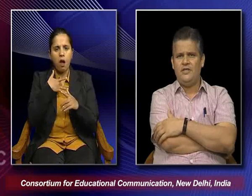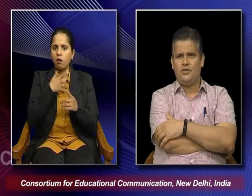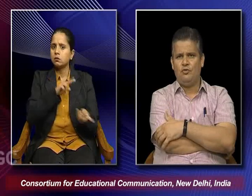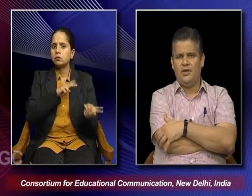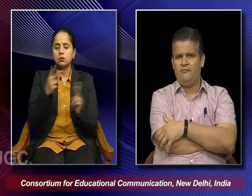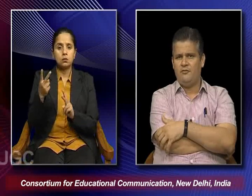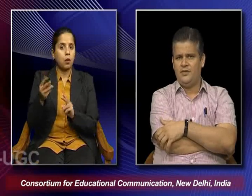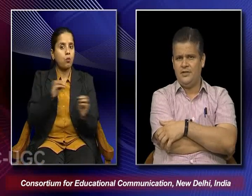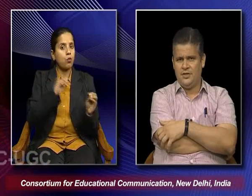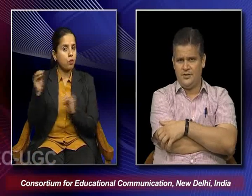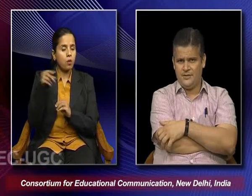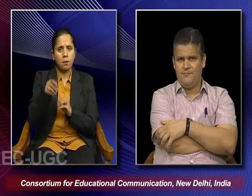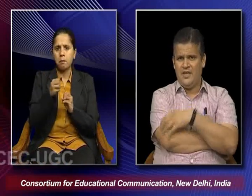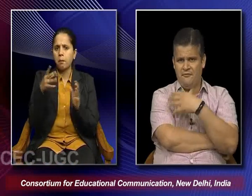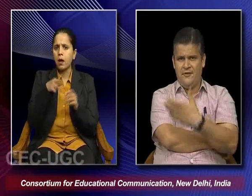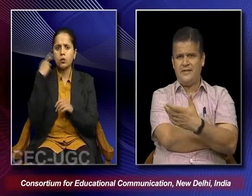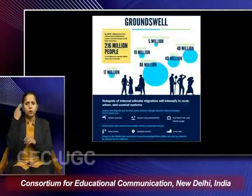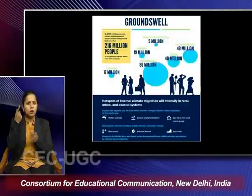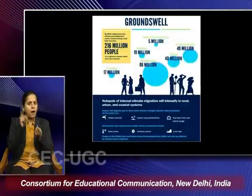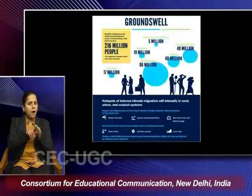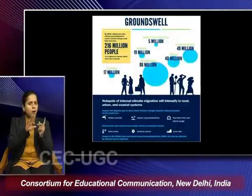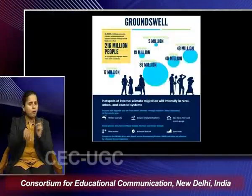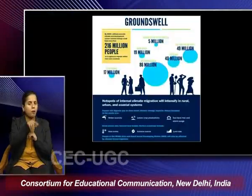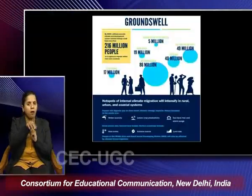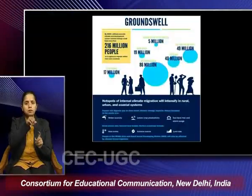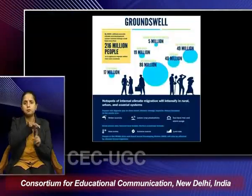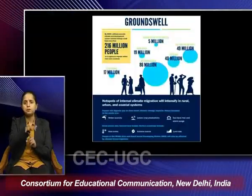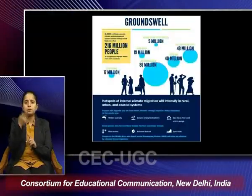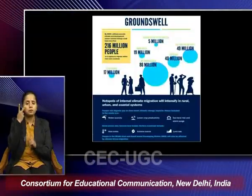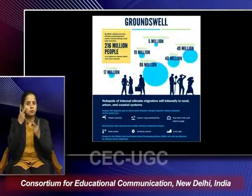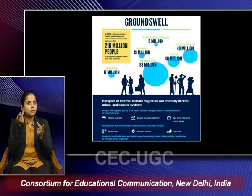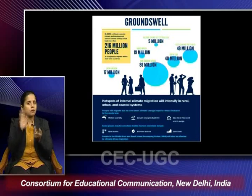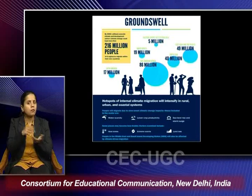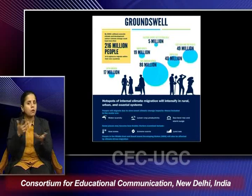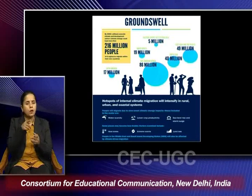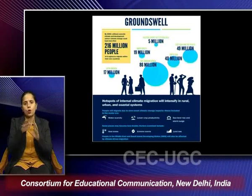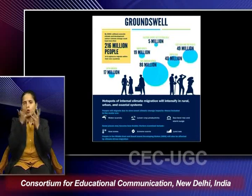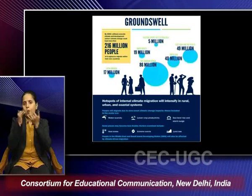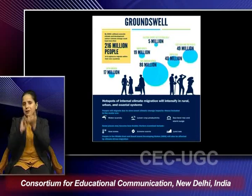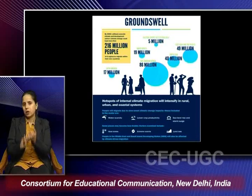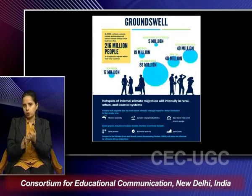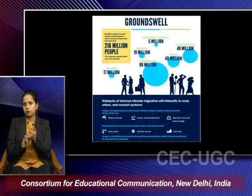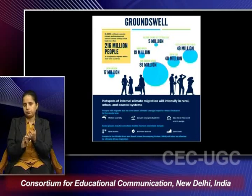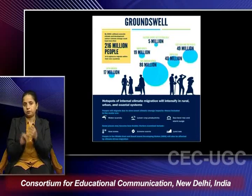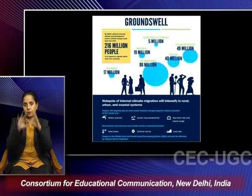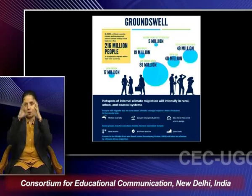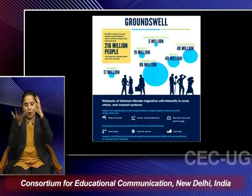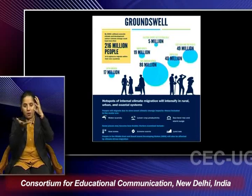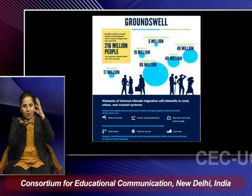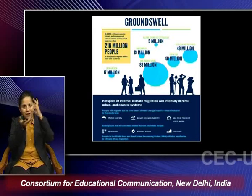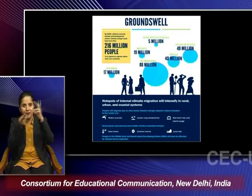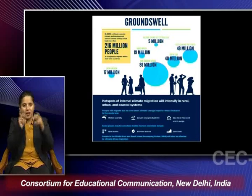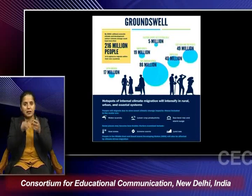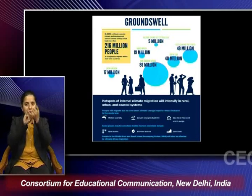of these global environmental changes effects is actually being seen in the global south, basically in South